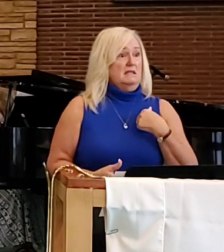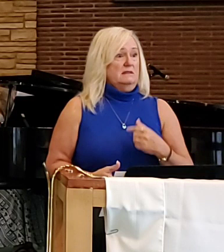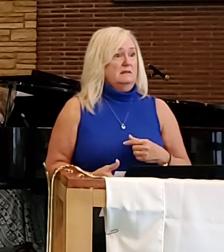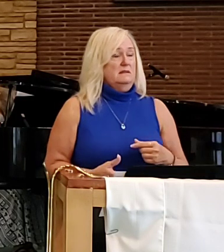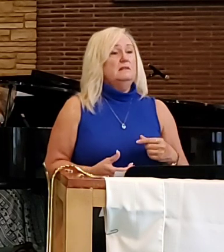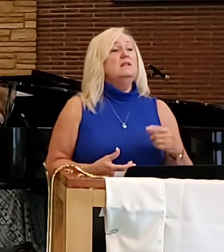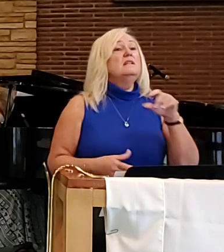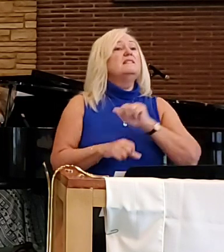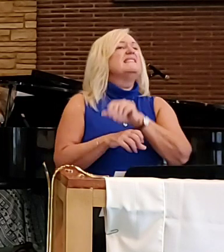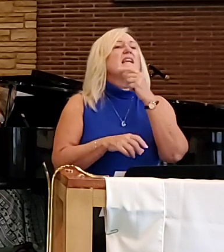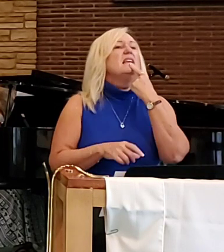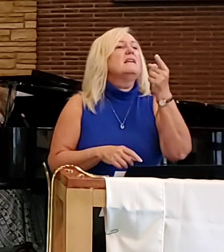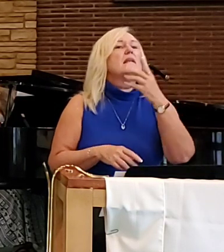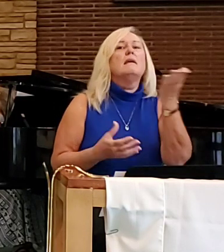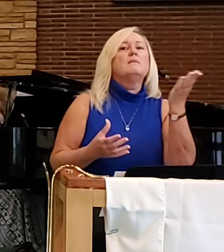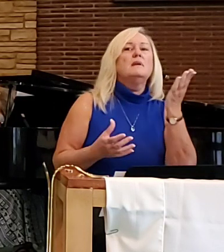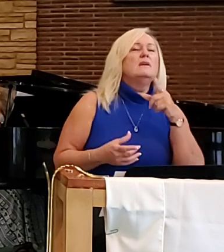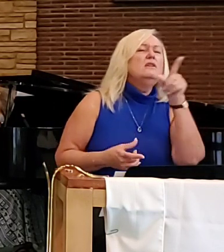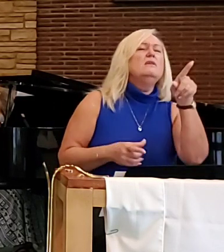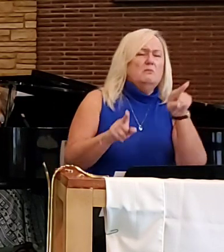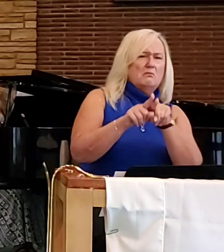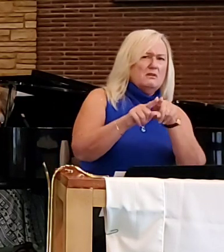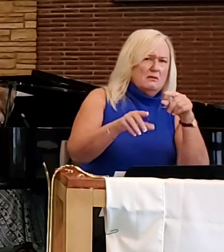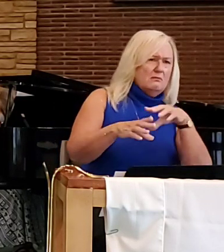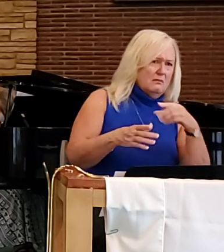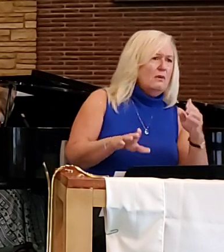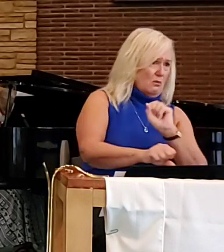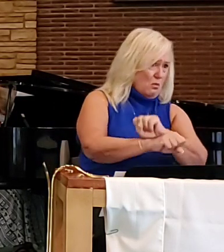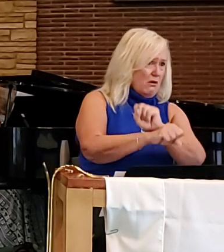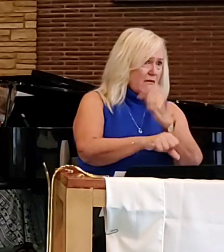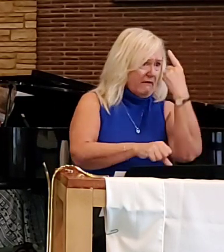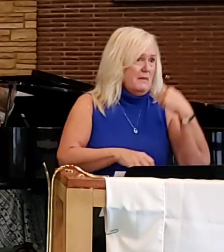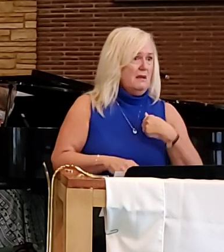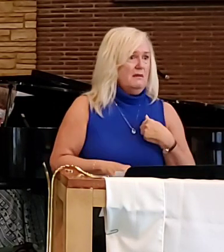He said to them, 'You also go into the vineyard.'